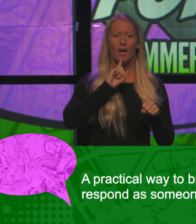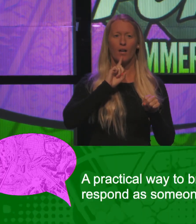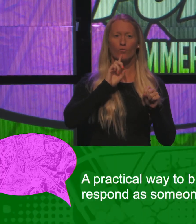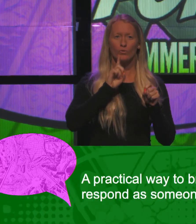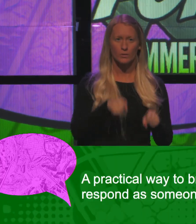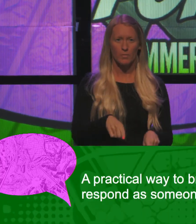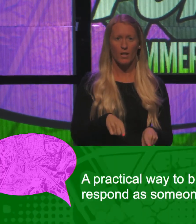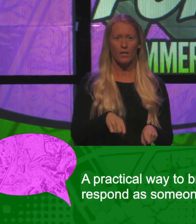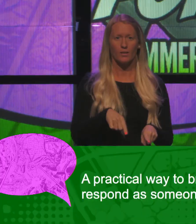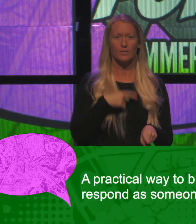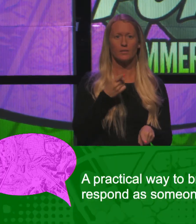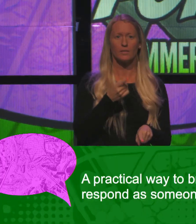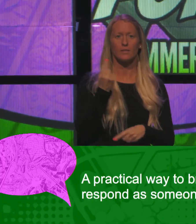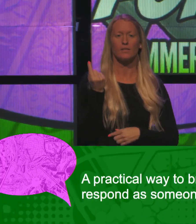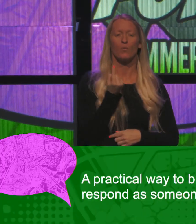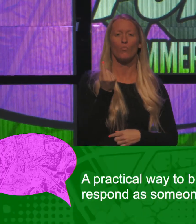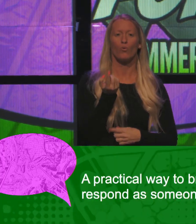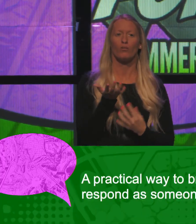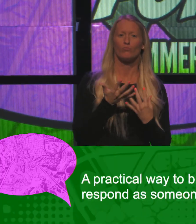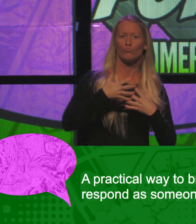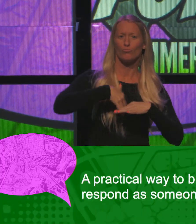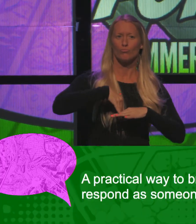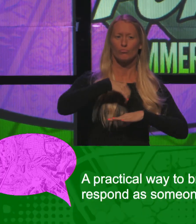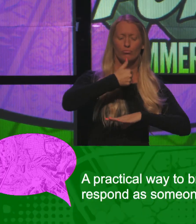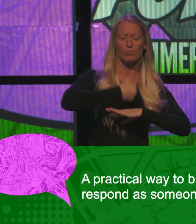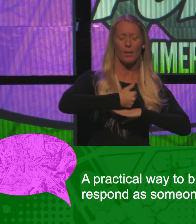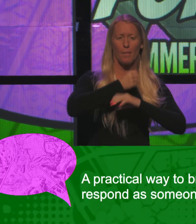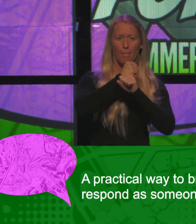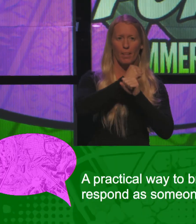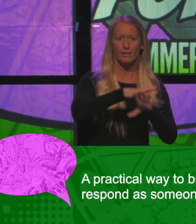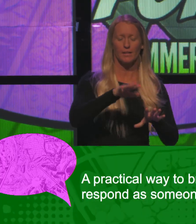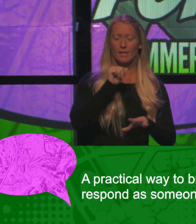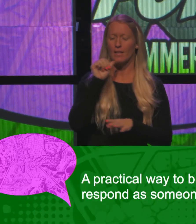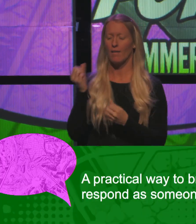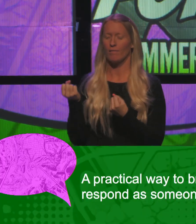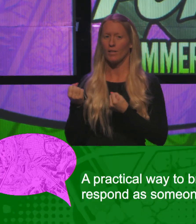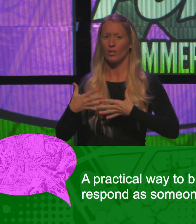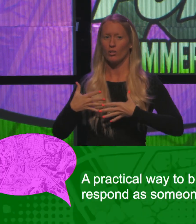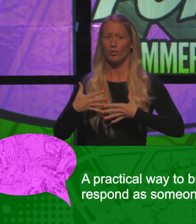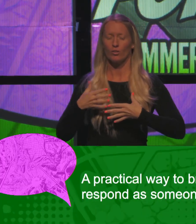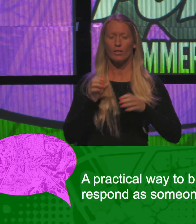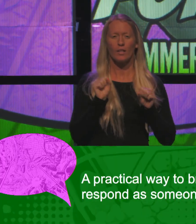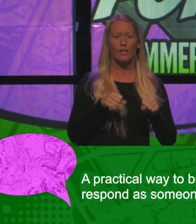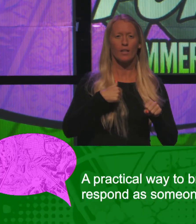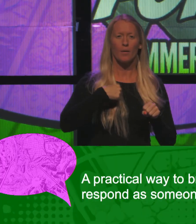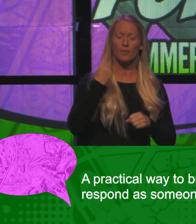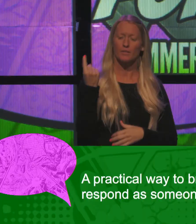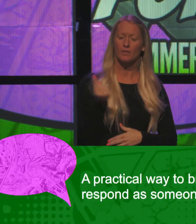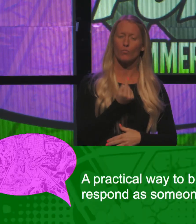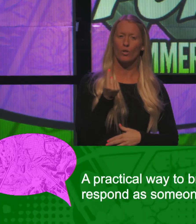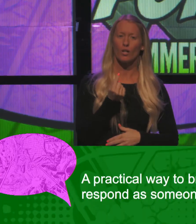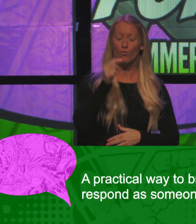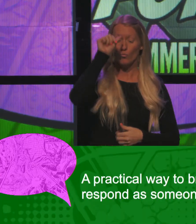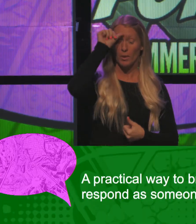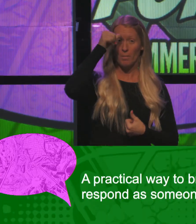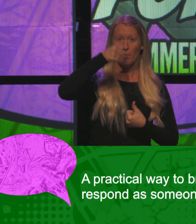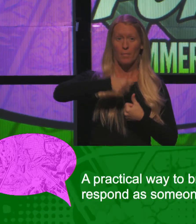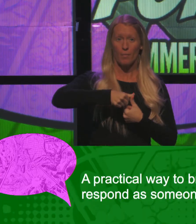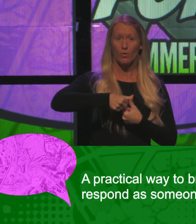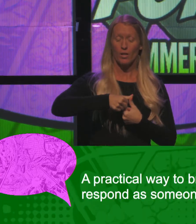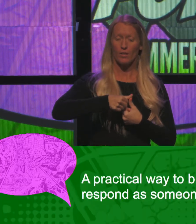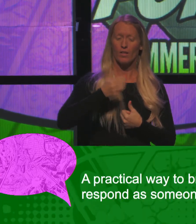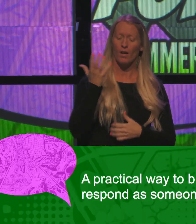fear? Can I be someone who is remembering the awe of the individuals in front of me and